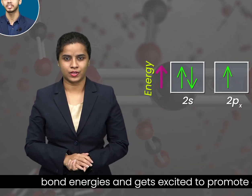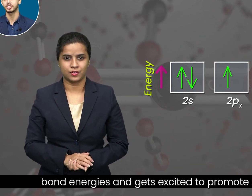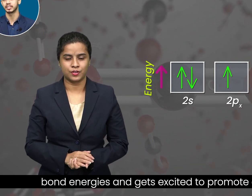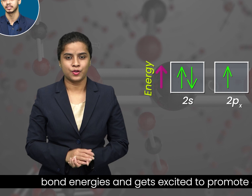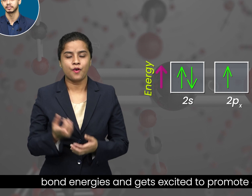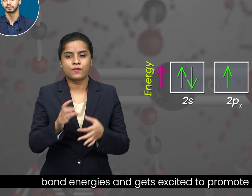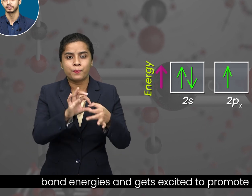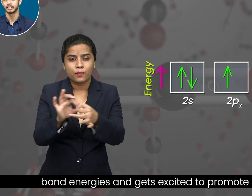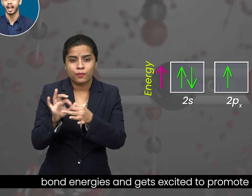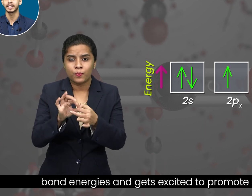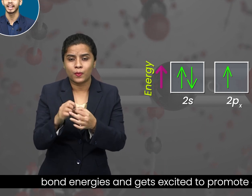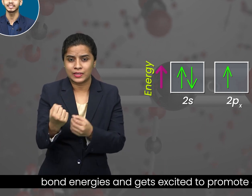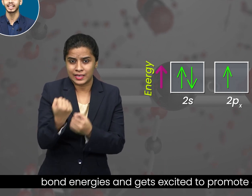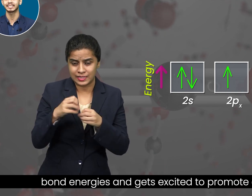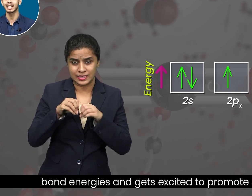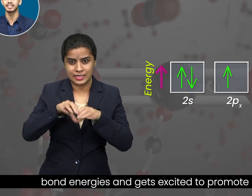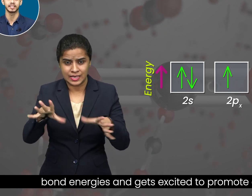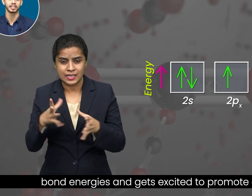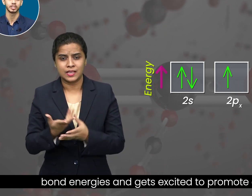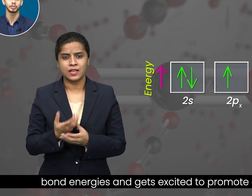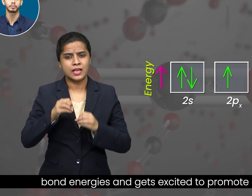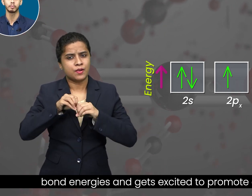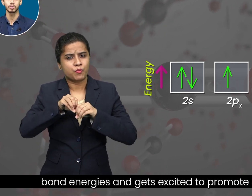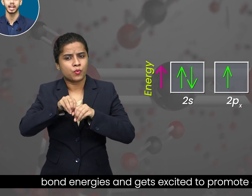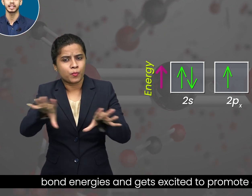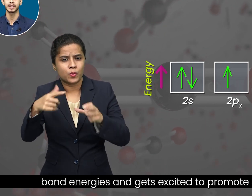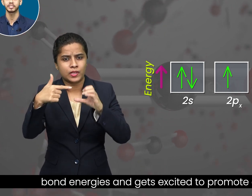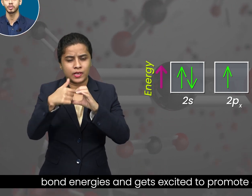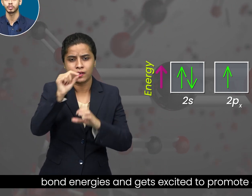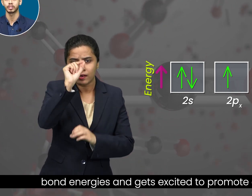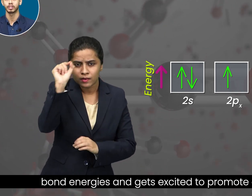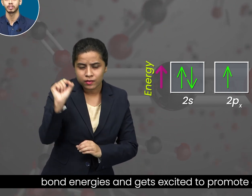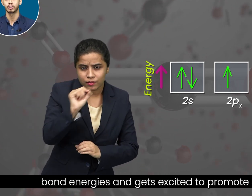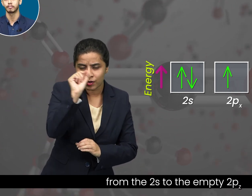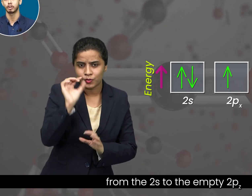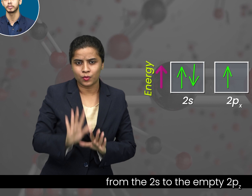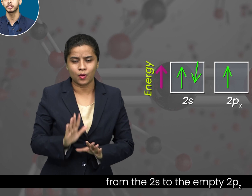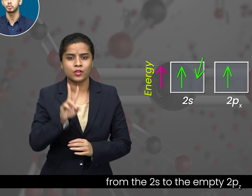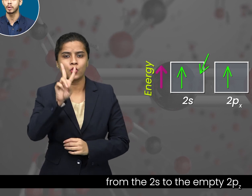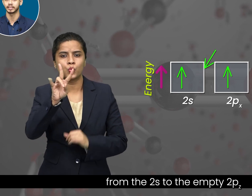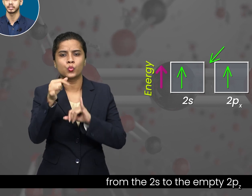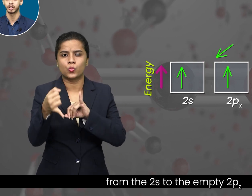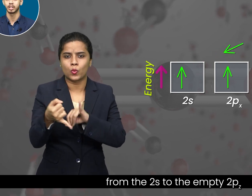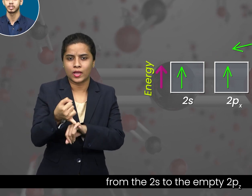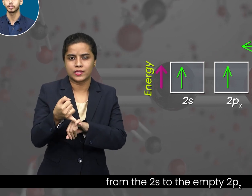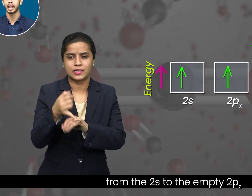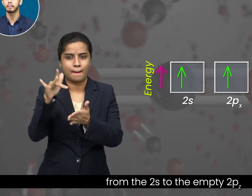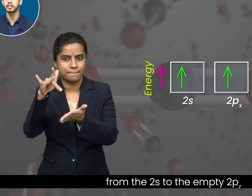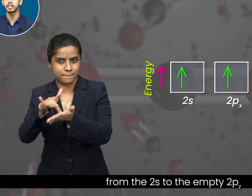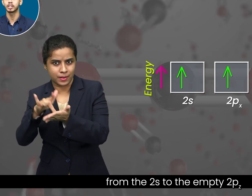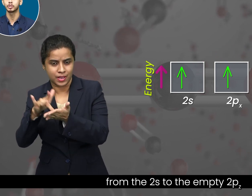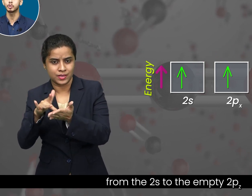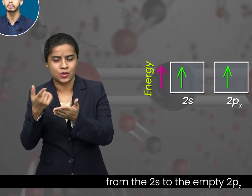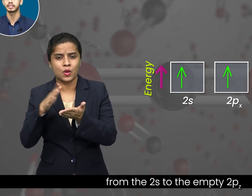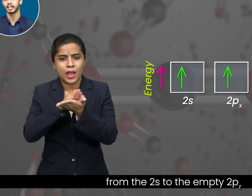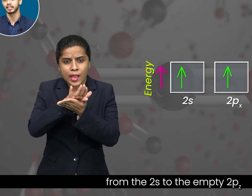bond energies and gets excited to promote an electron from the 2s to the